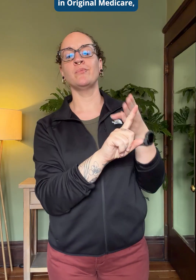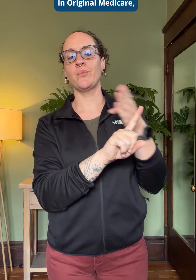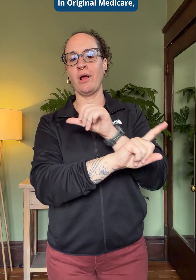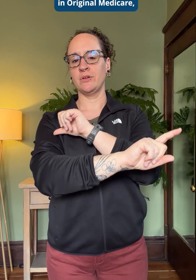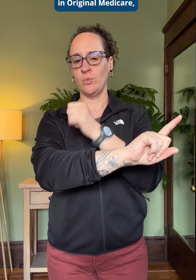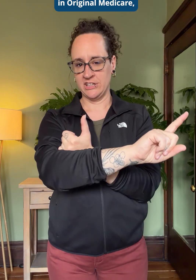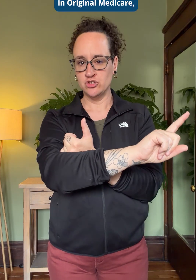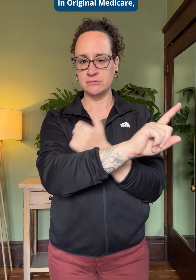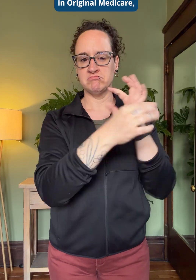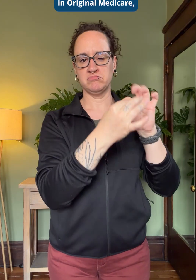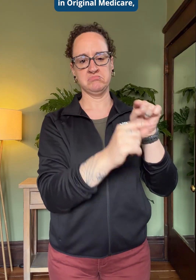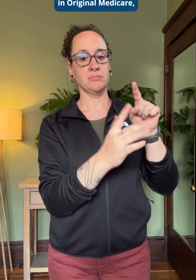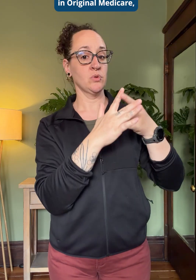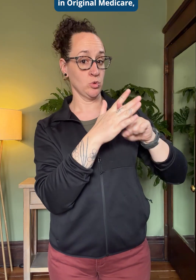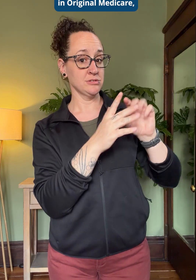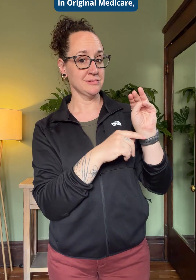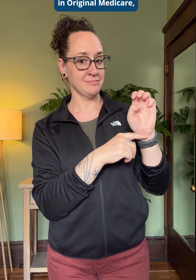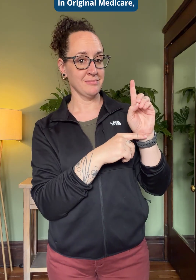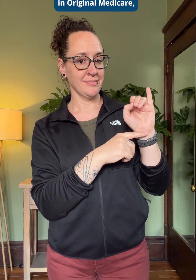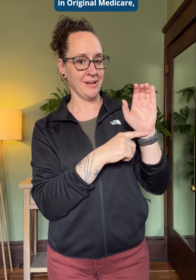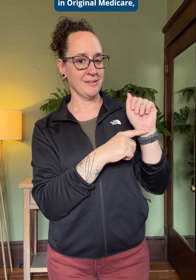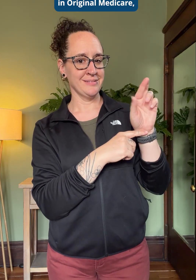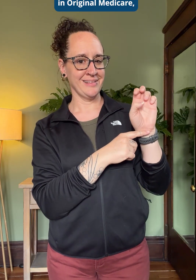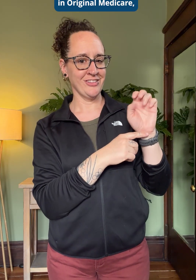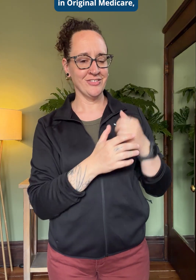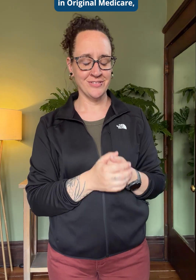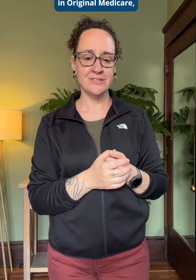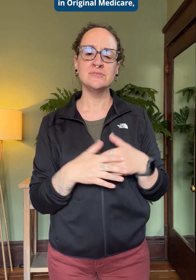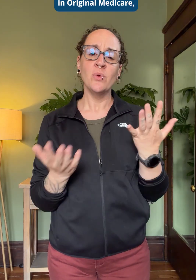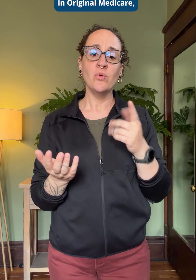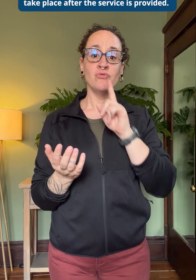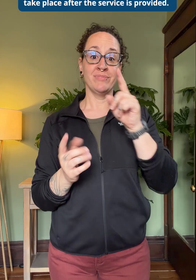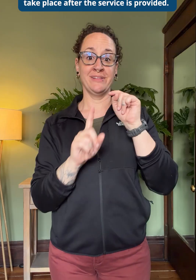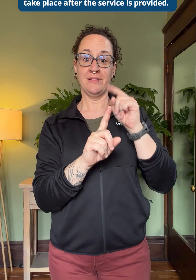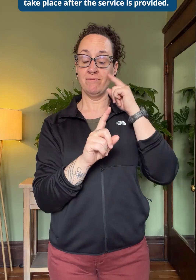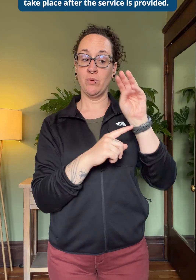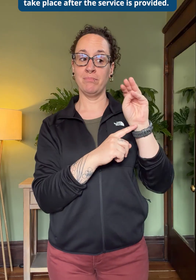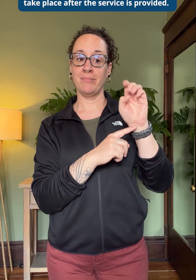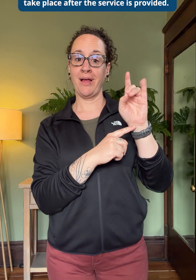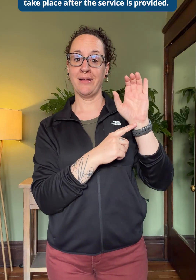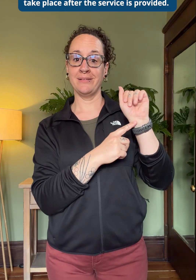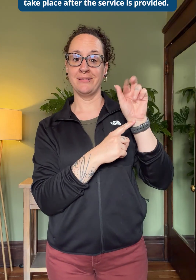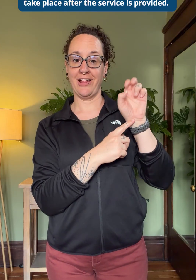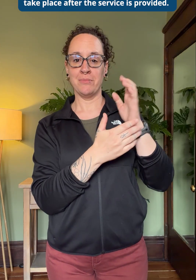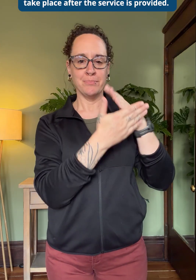There are very few services requiring prior authorization on Original Medicare, so